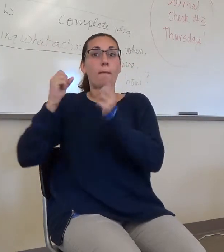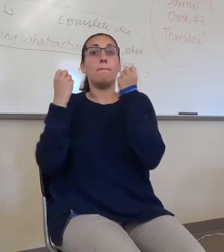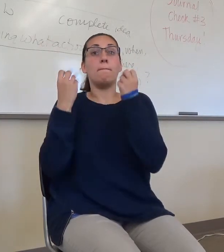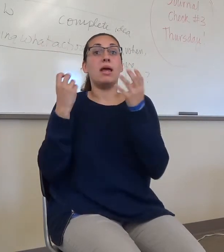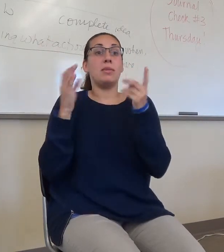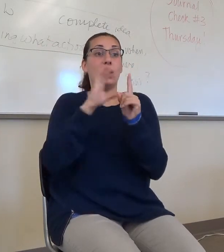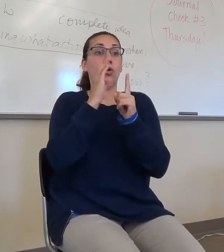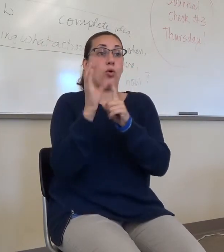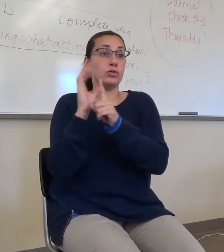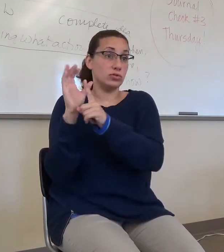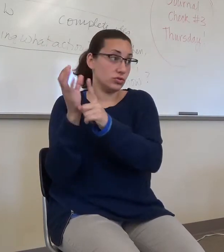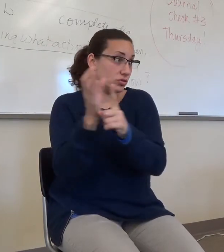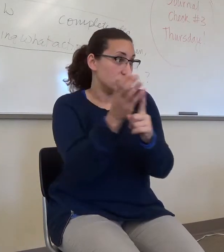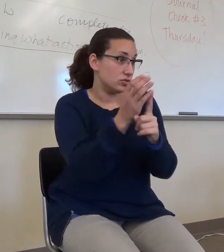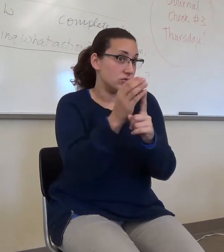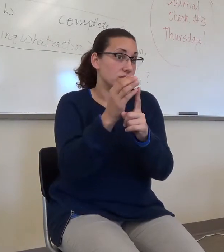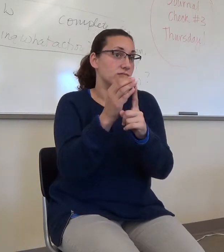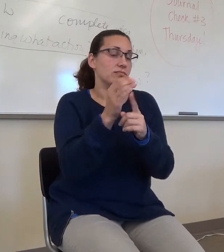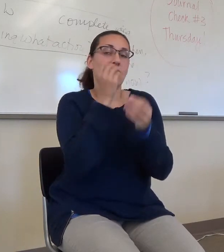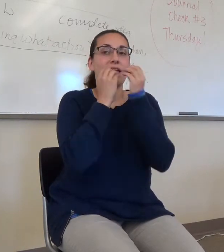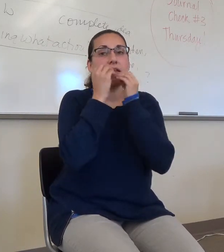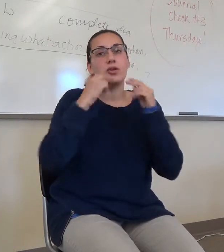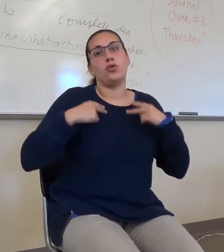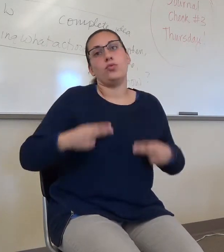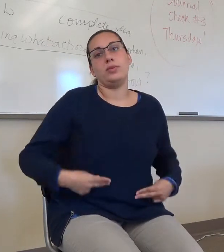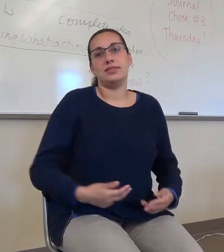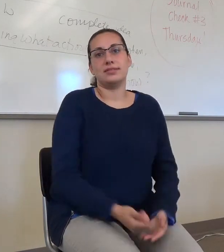question to Herodotus?